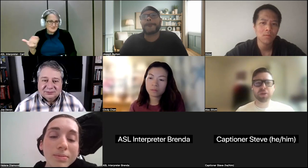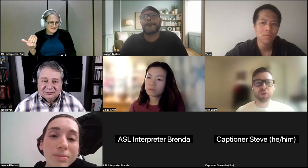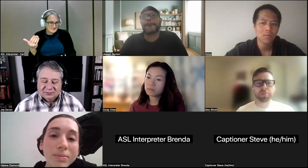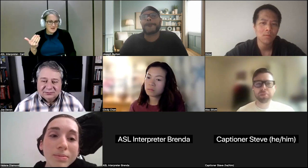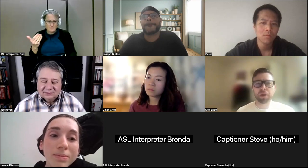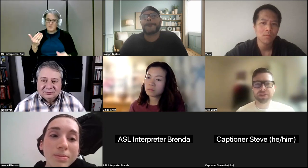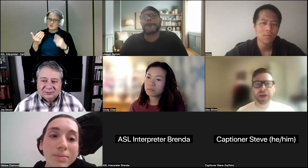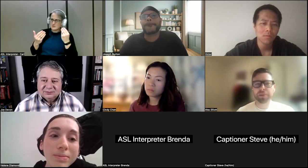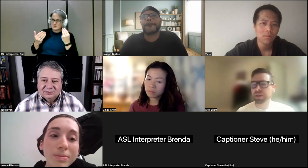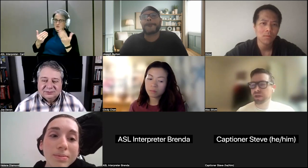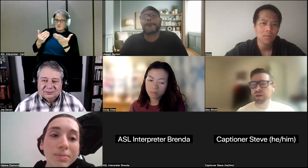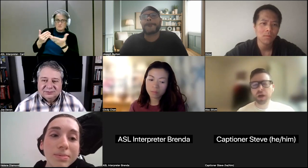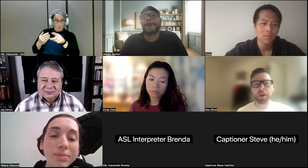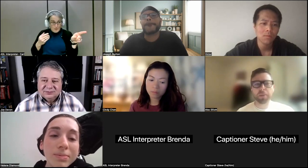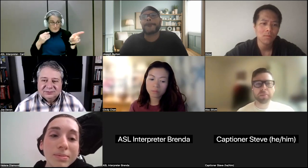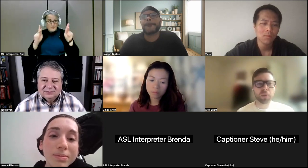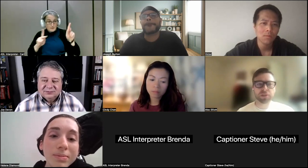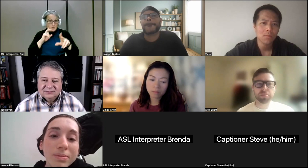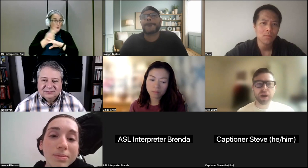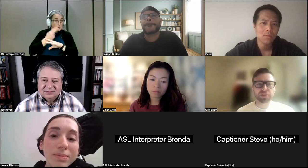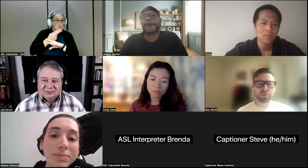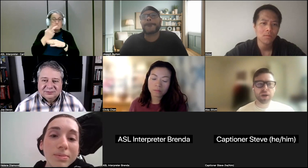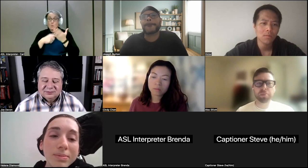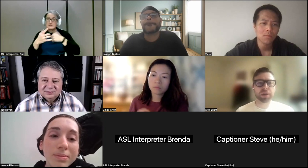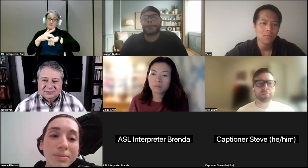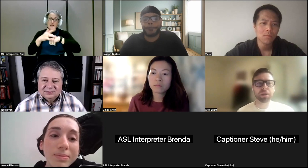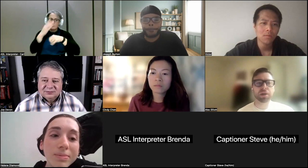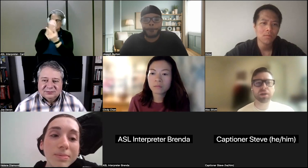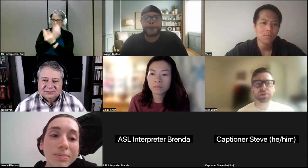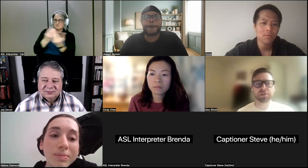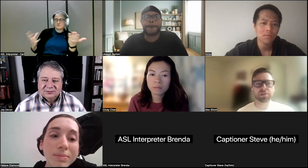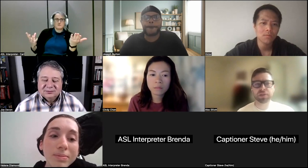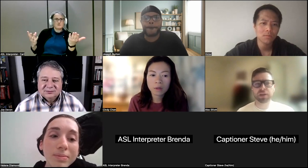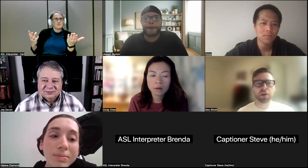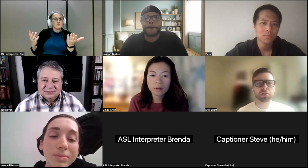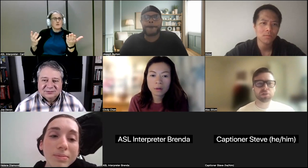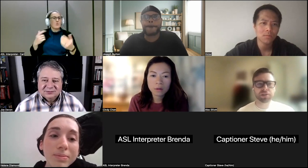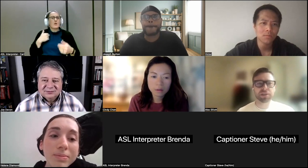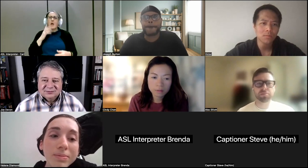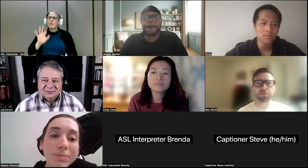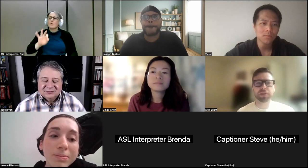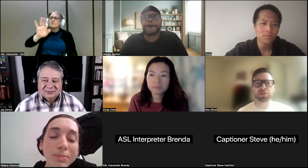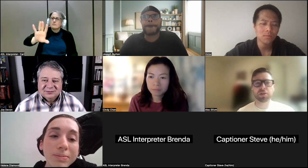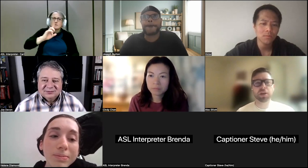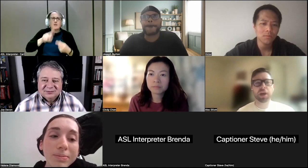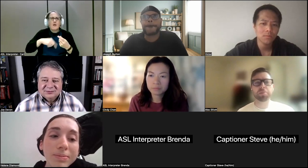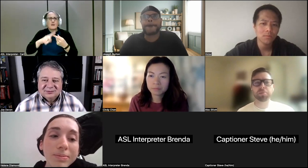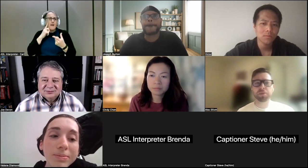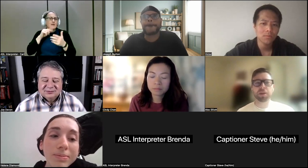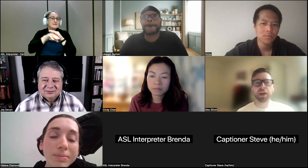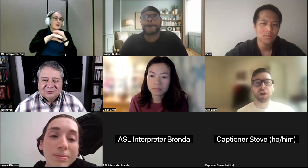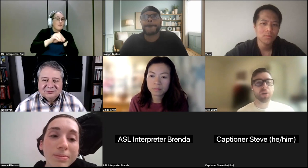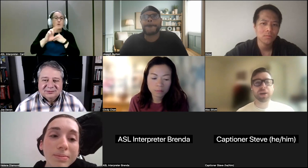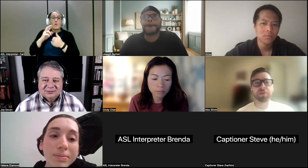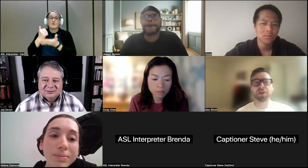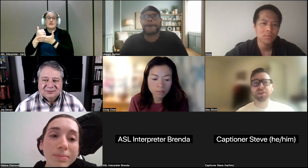what's available and what people are adopting. I'm always surprised when I'll bring up an assistive technology or accessible feature, and